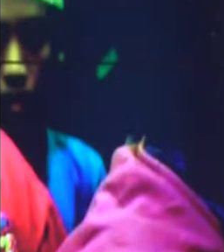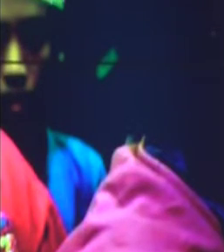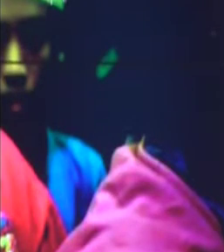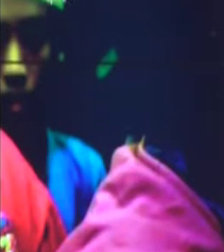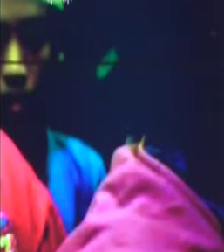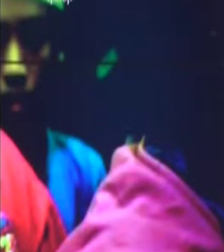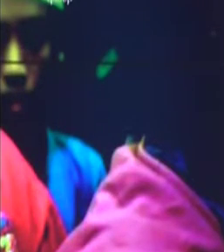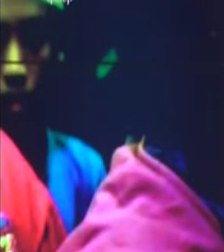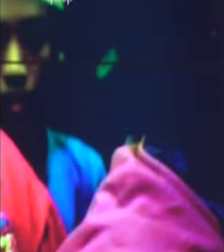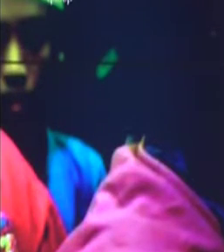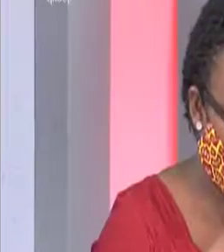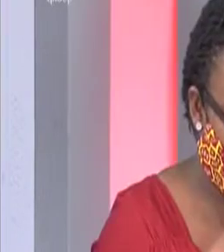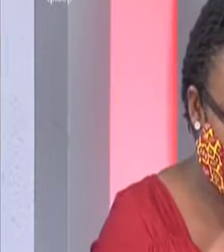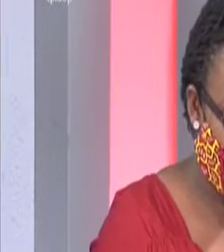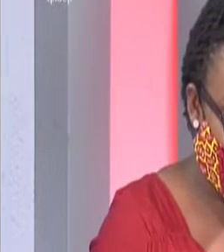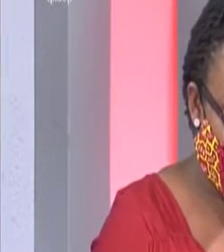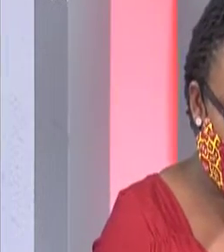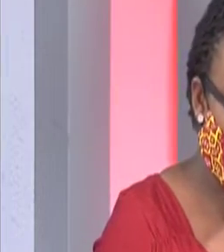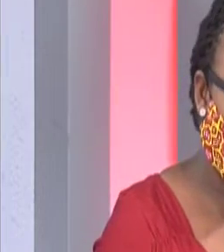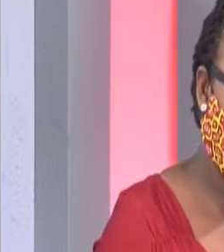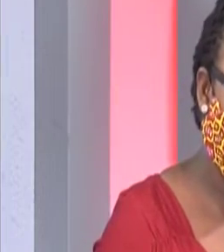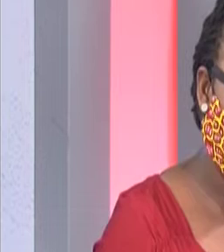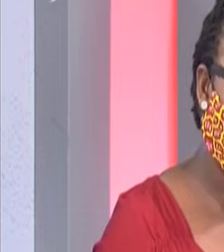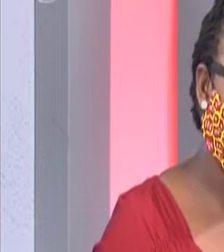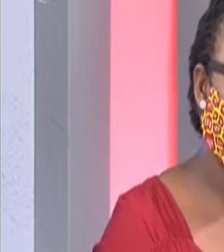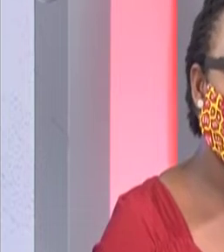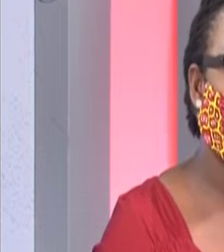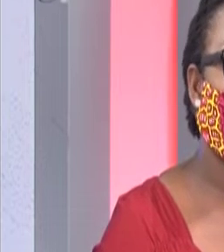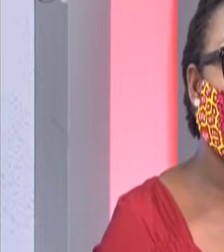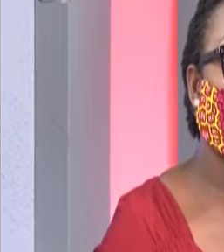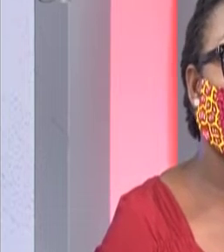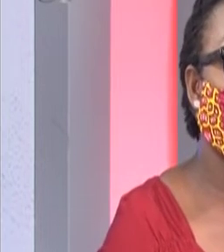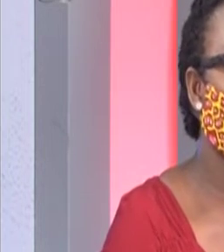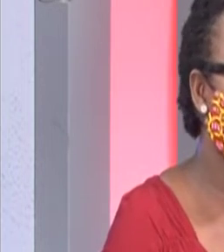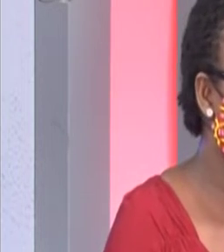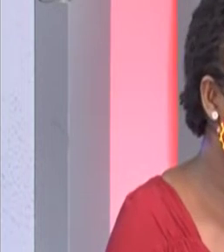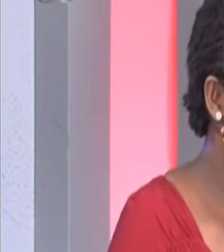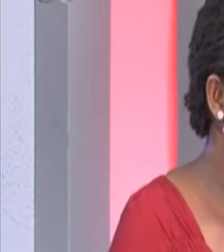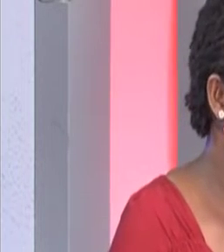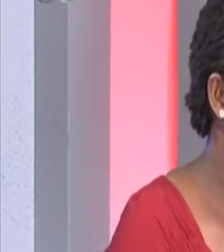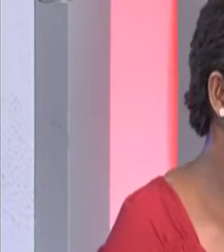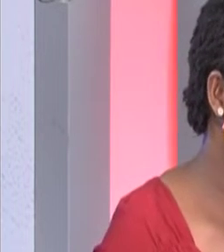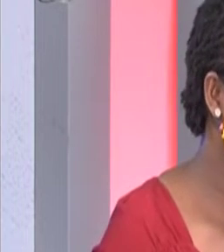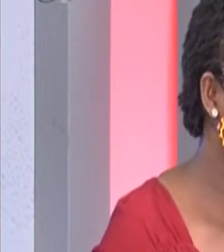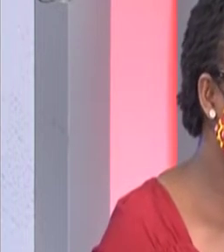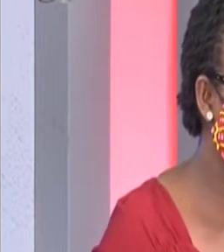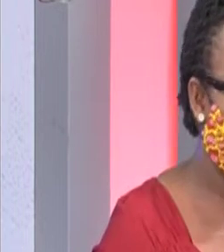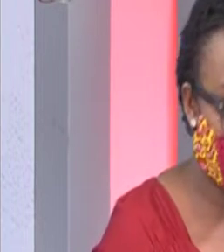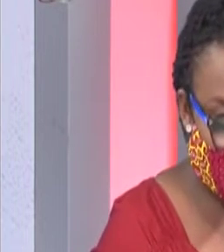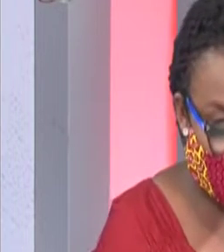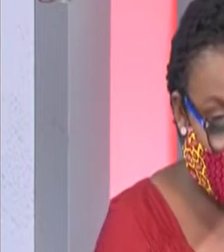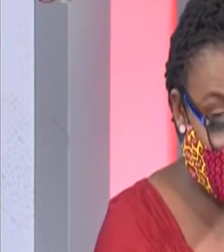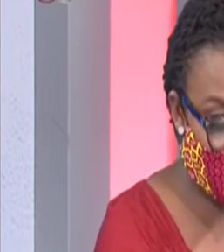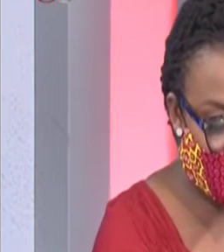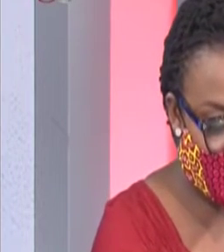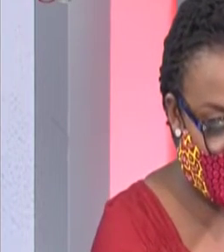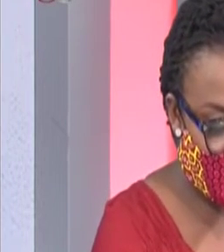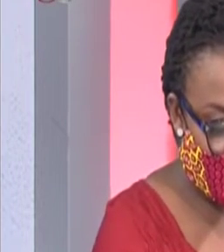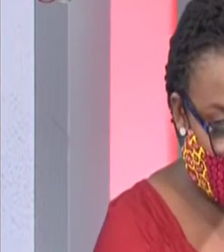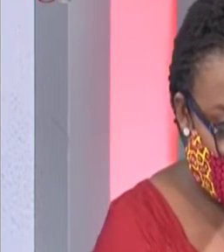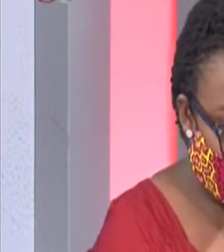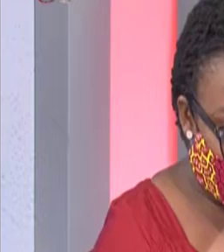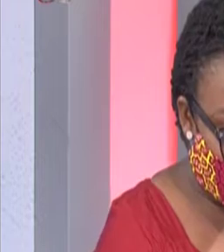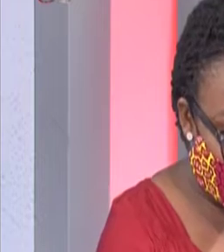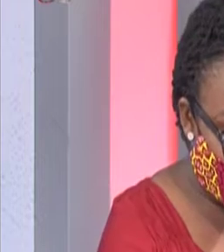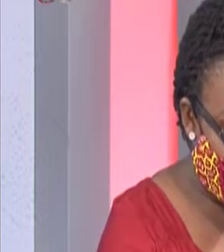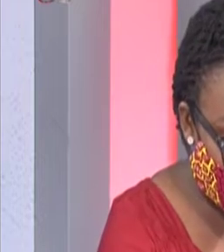16,000 downloads, 100 of them have symptoms that look like COVID-19. Sure. Minister assures